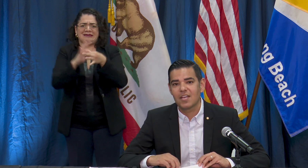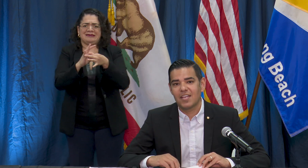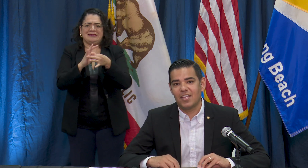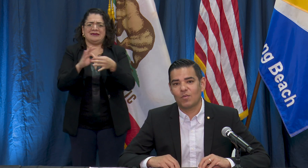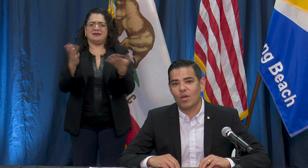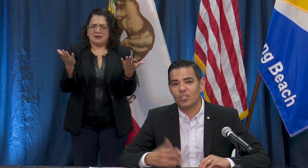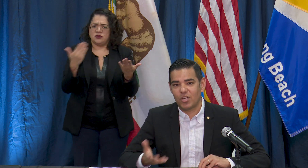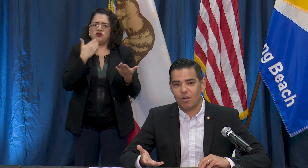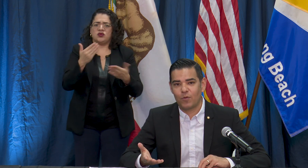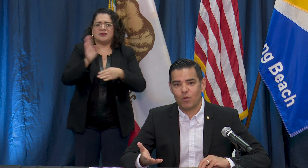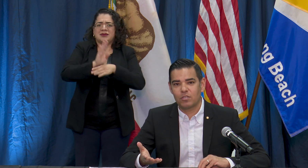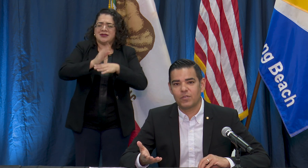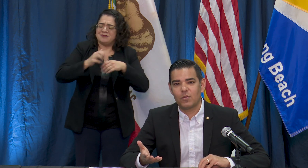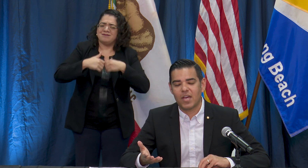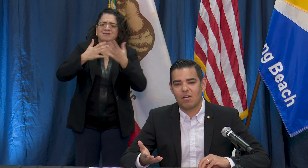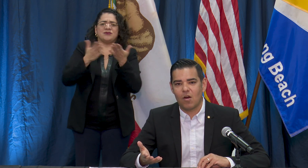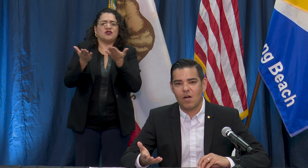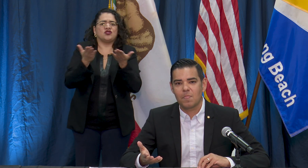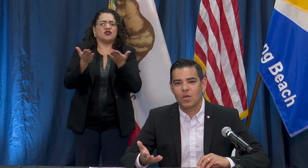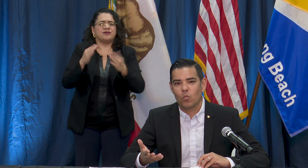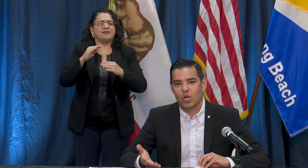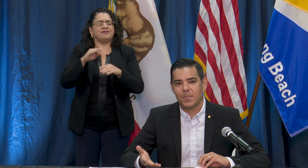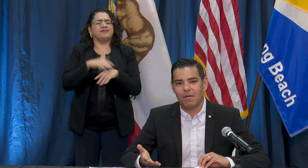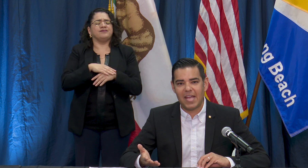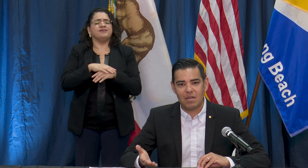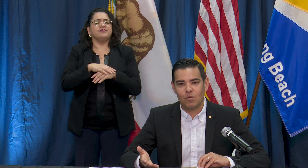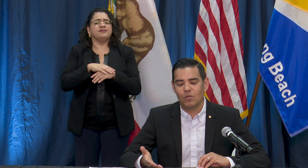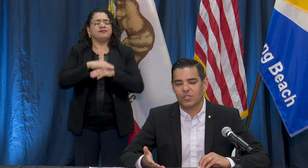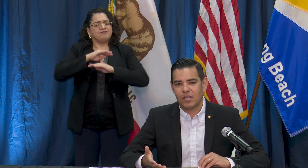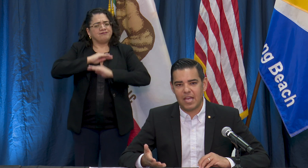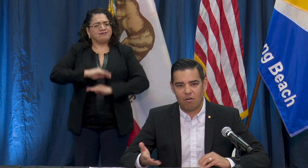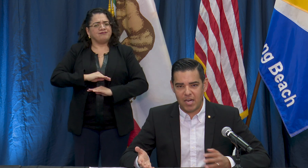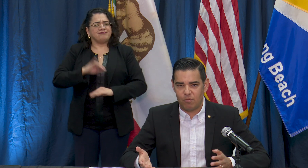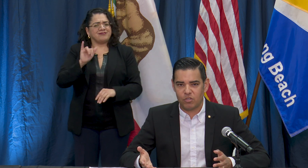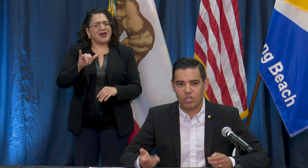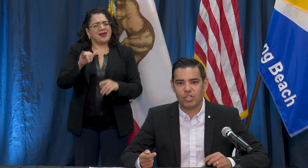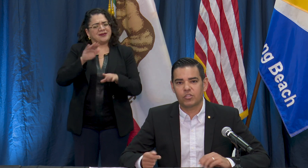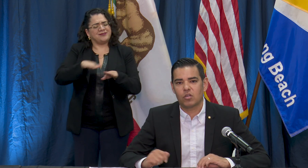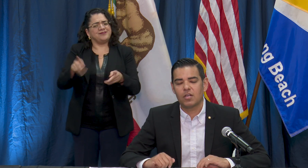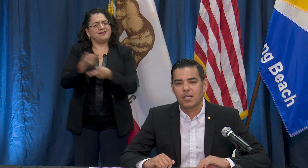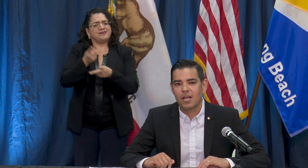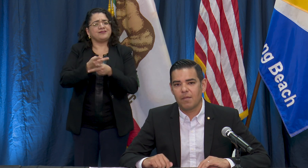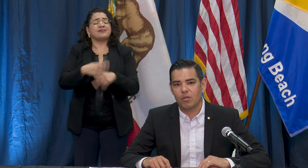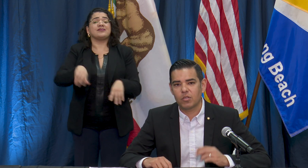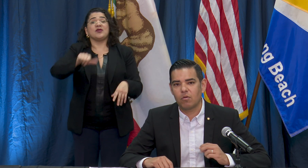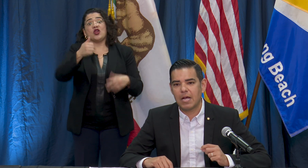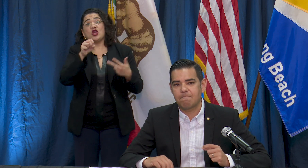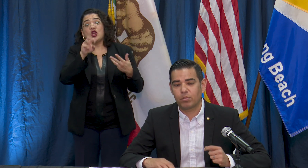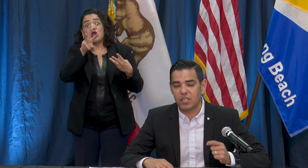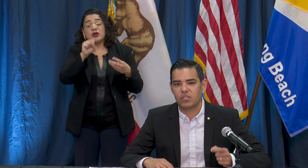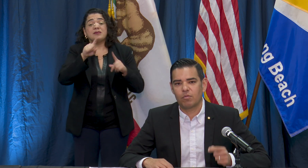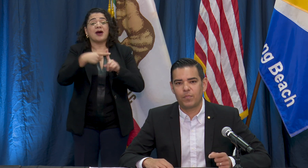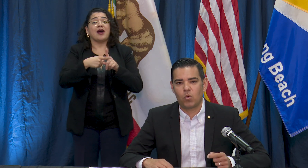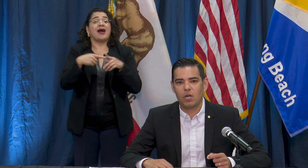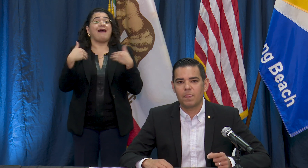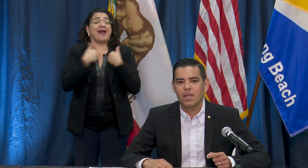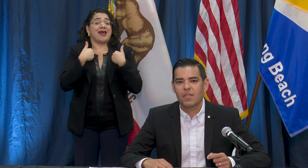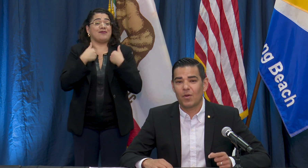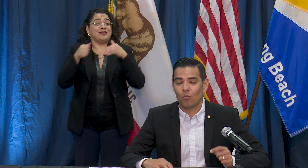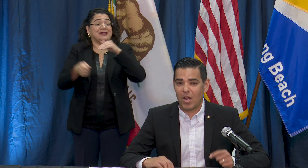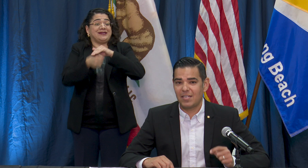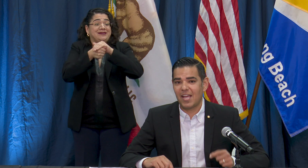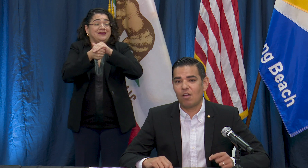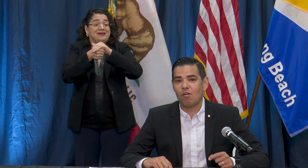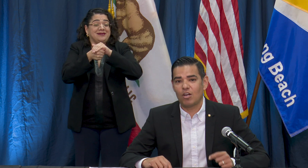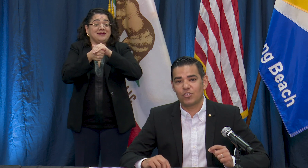news is I want to share for those of you that are worried about animals and animals in our shelter. I'm also pleased to report